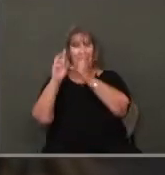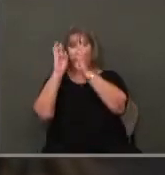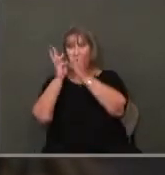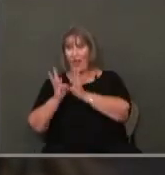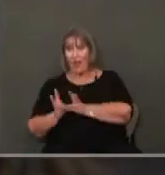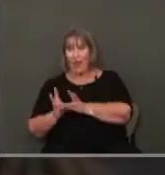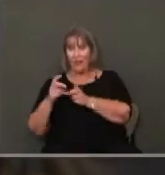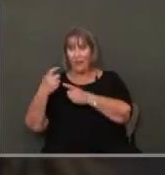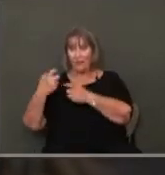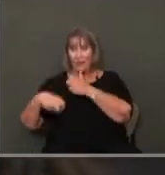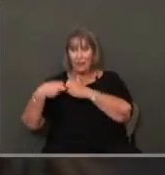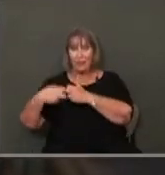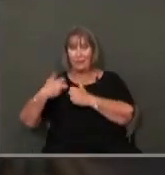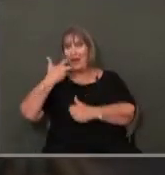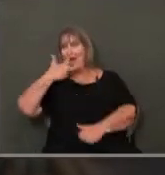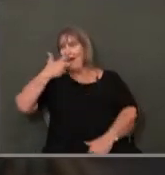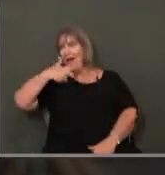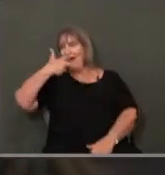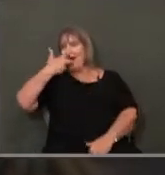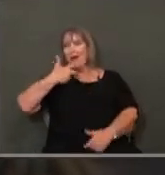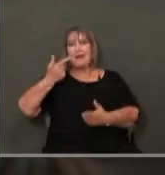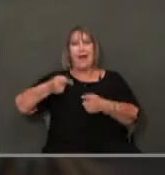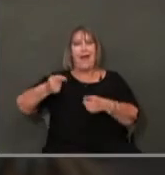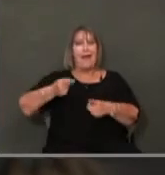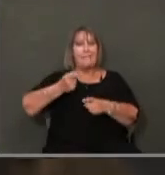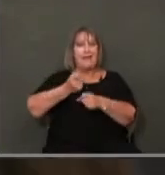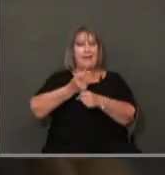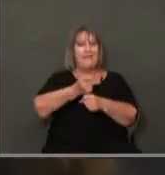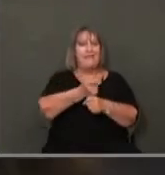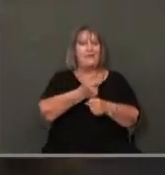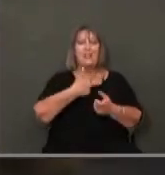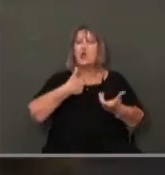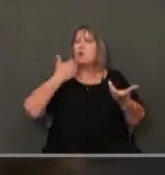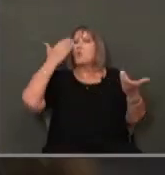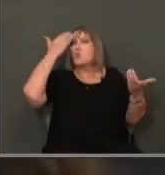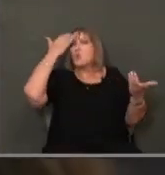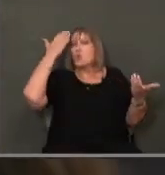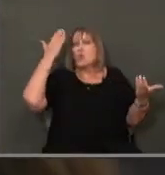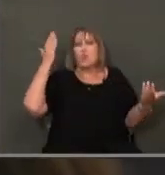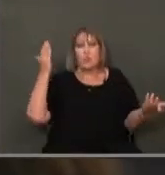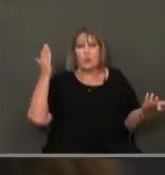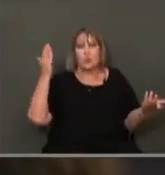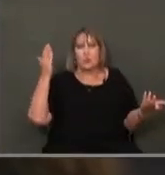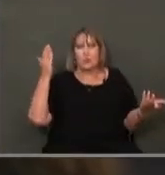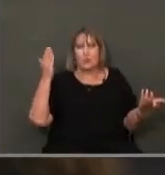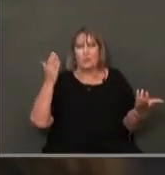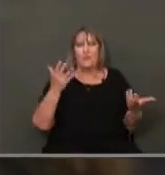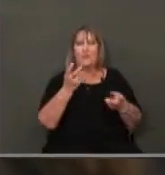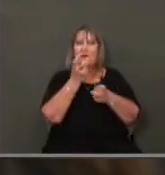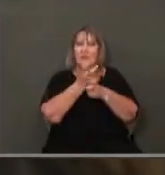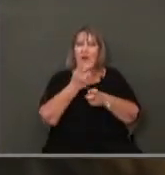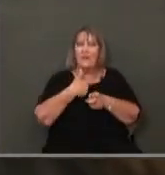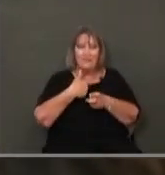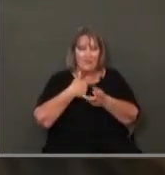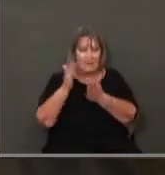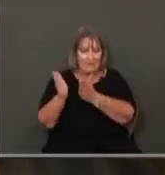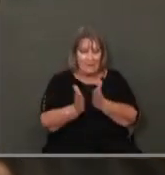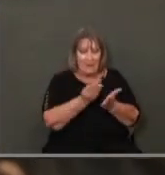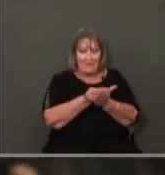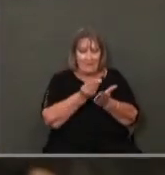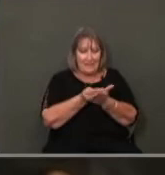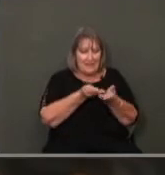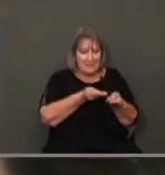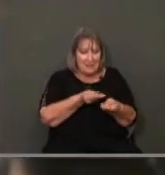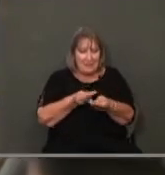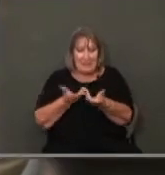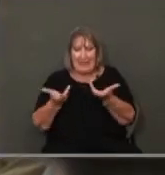won't happen again for another 20 years, it's hard for me as we develop what the financial spending plan is. Because when